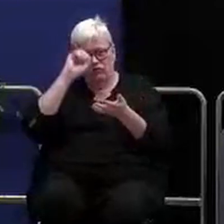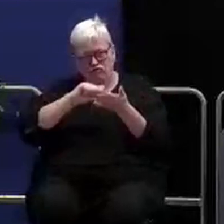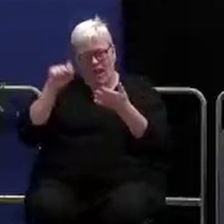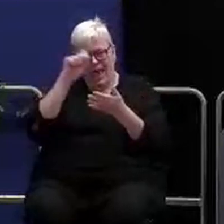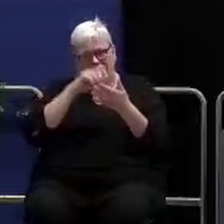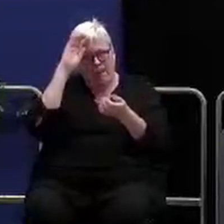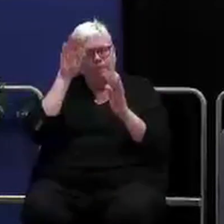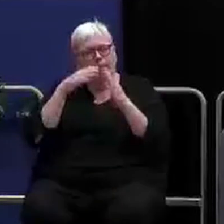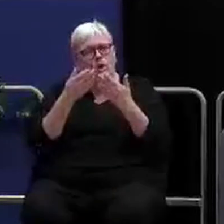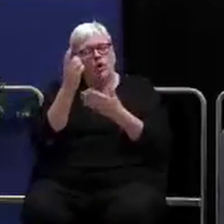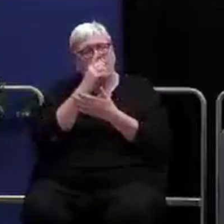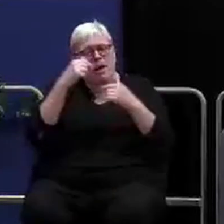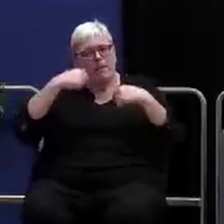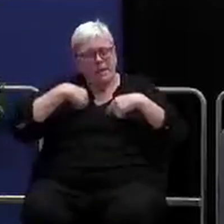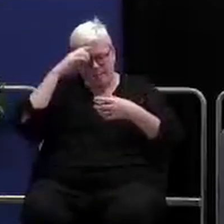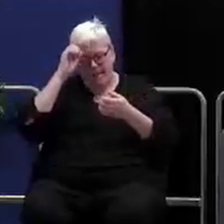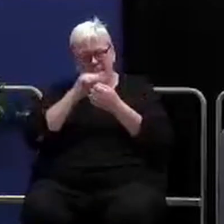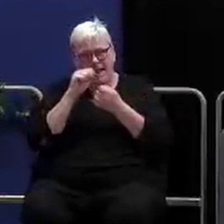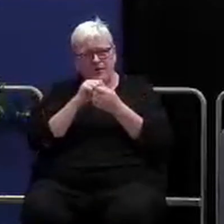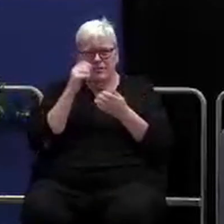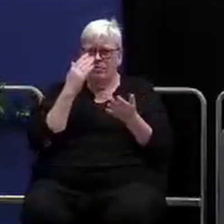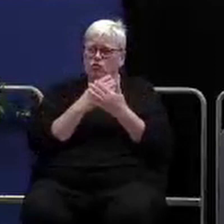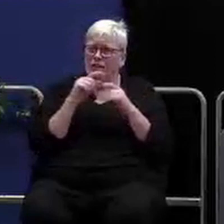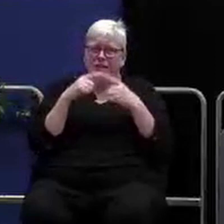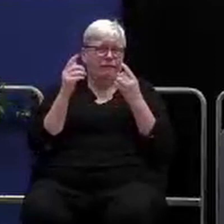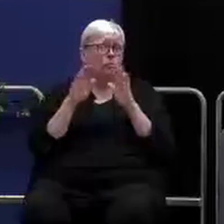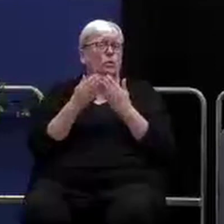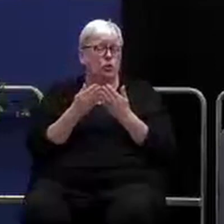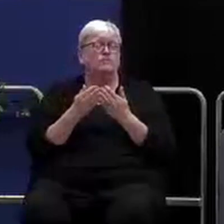and my memories, it would have been a really different book.